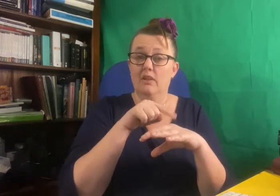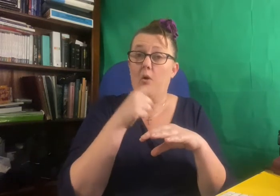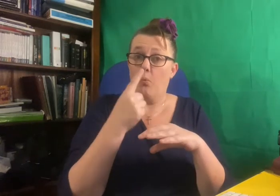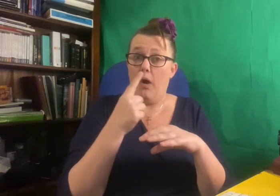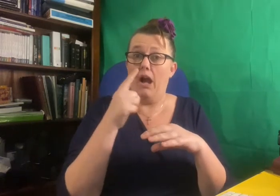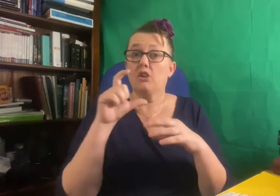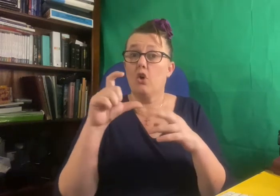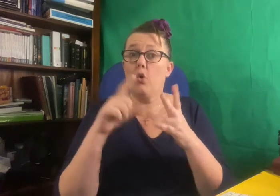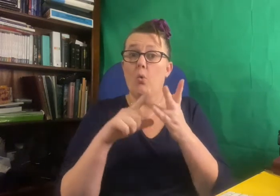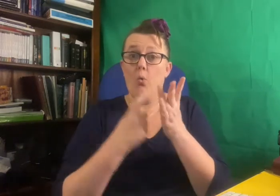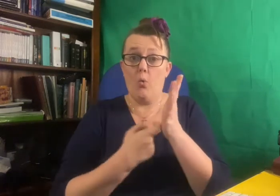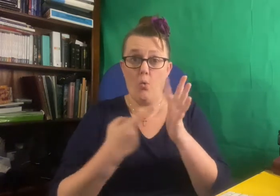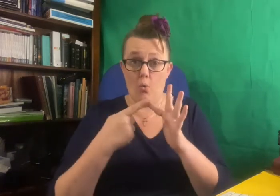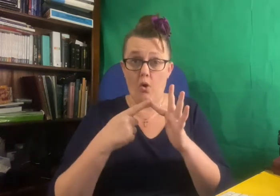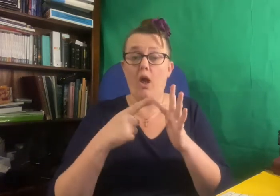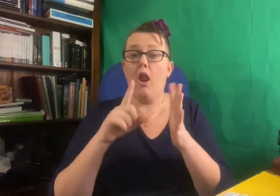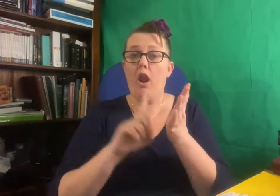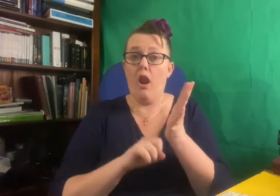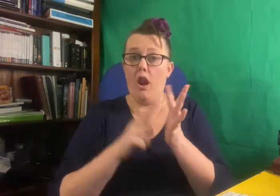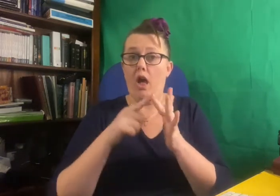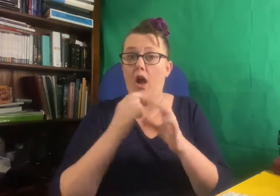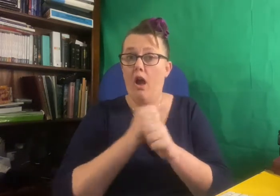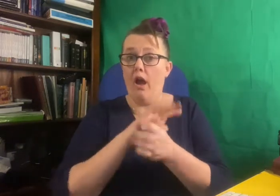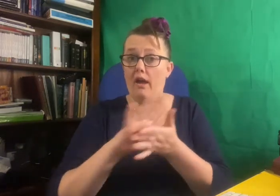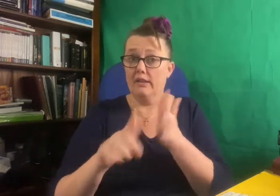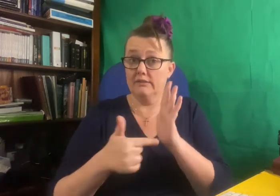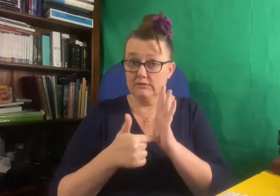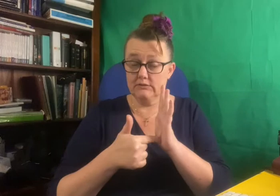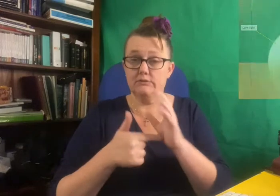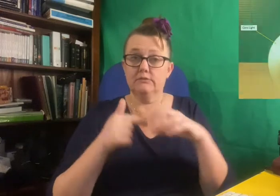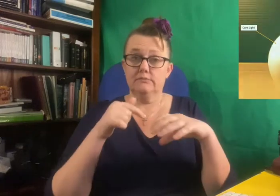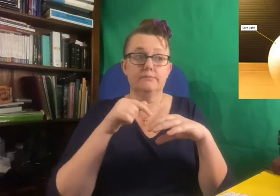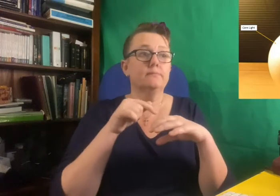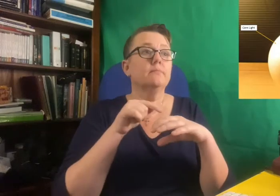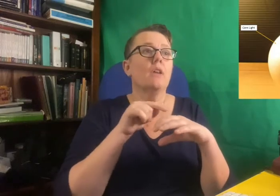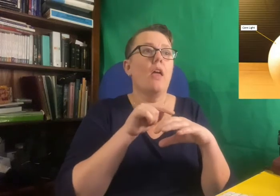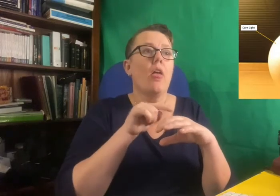there. The first one is the core light.